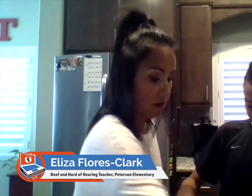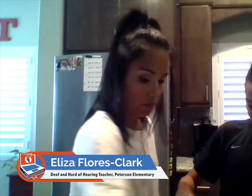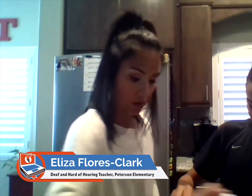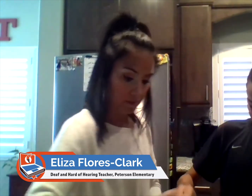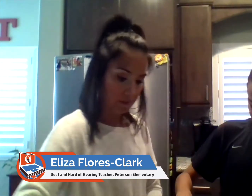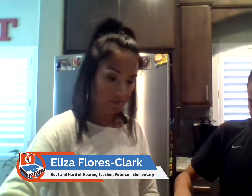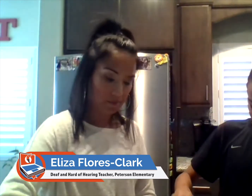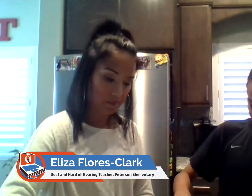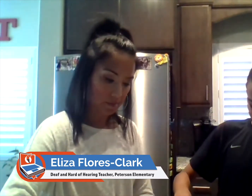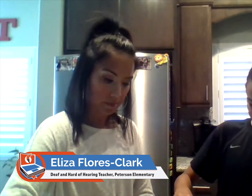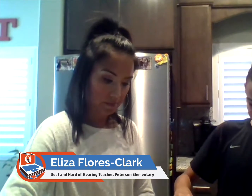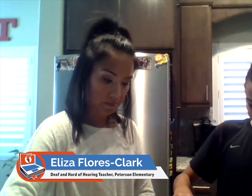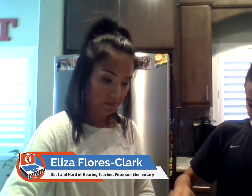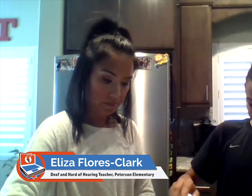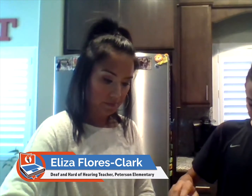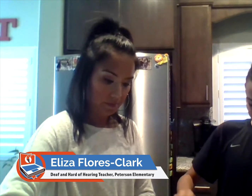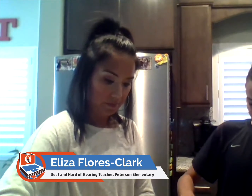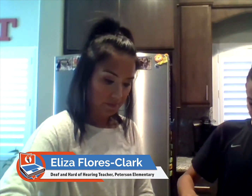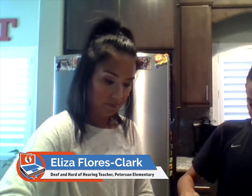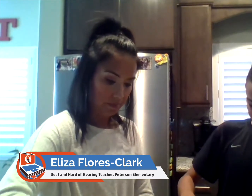you. I'm scared.